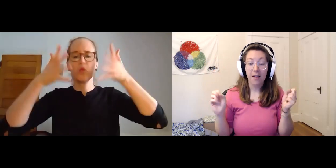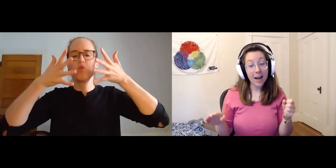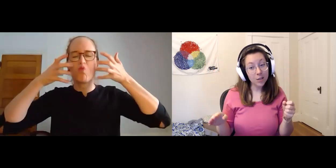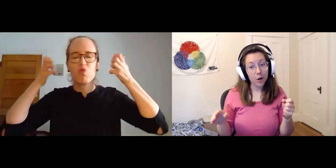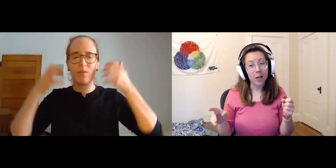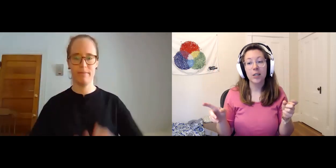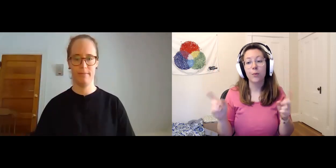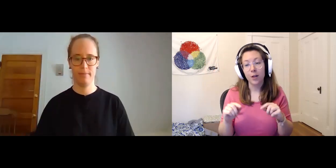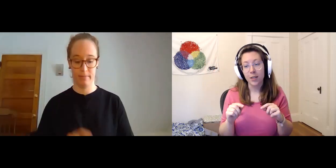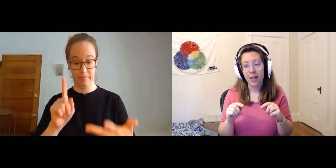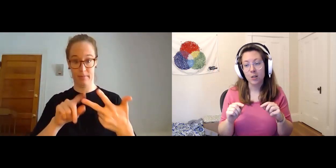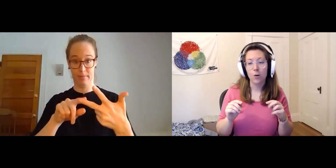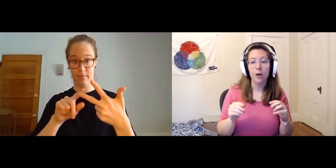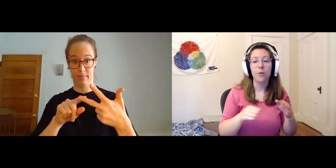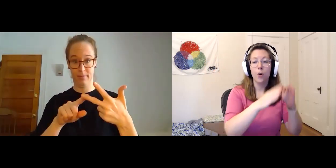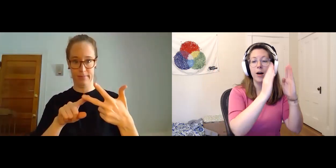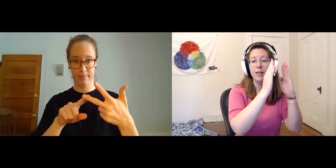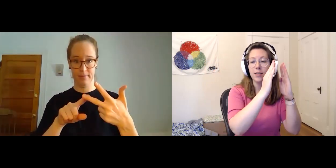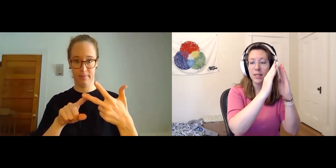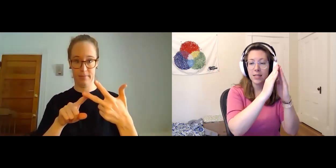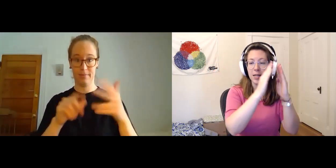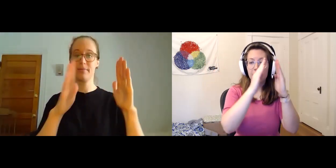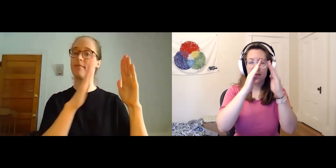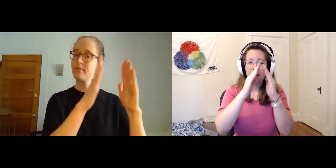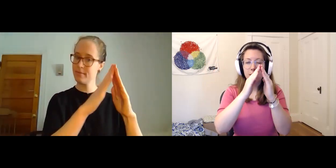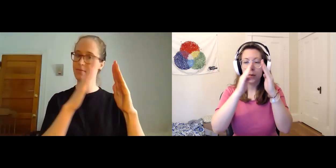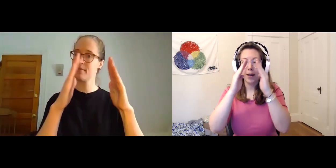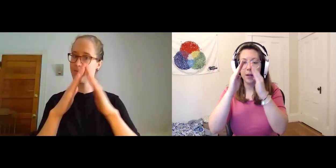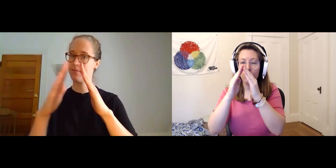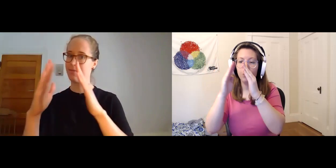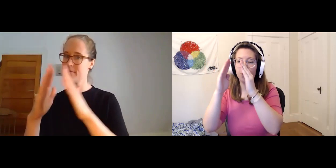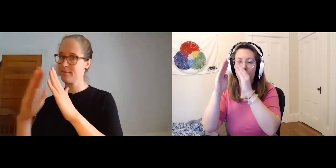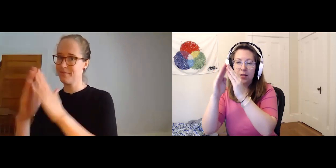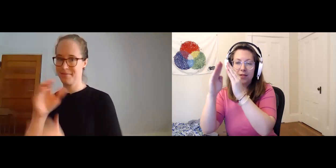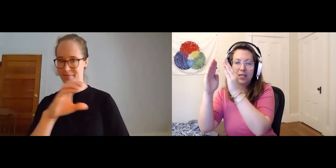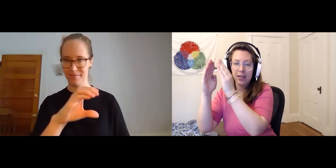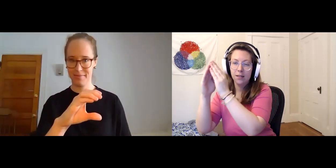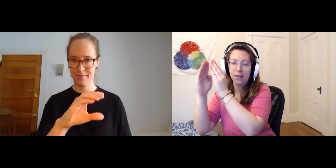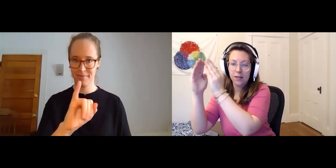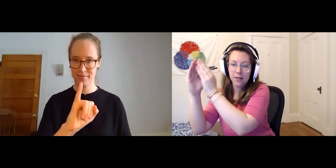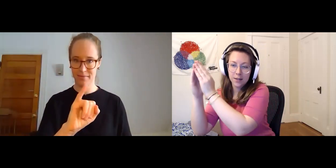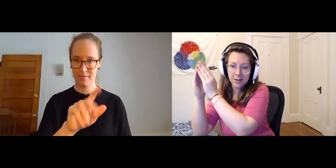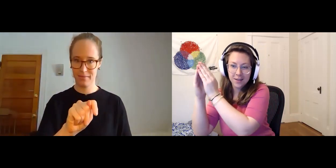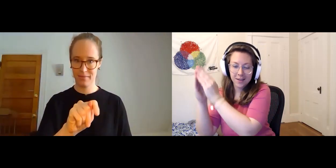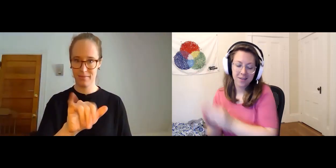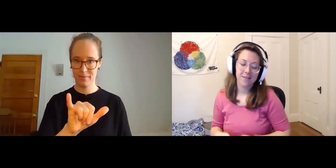And the last word we learned in that story was city. So we make little rooftops of a city.